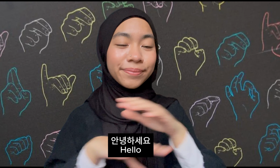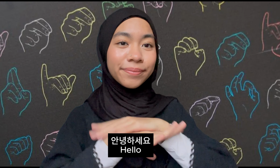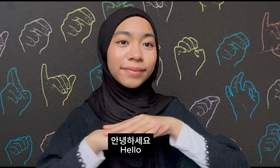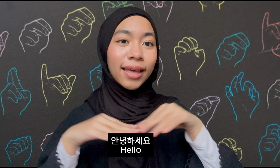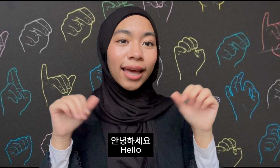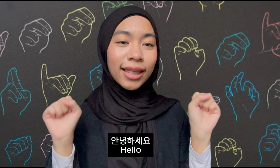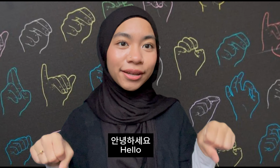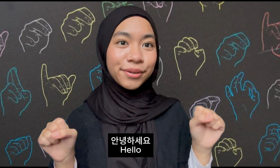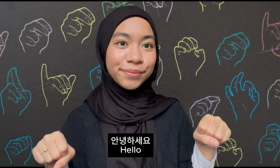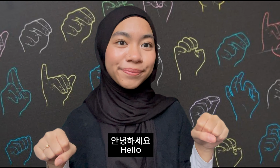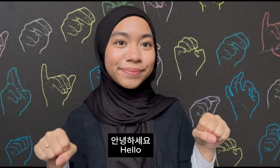Hello.